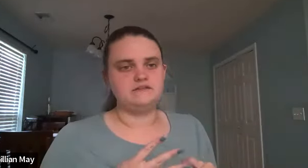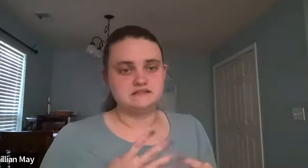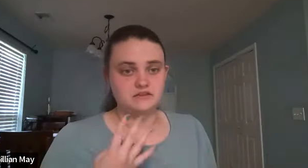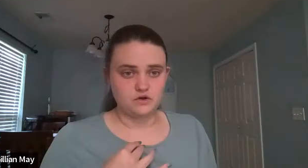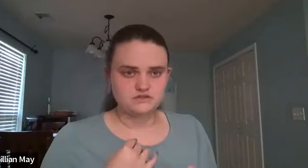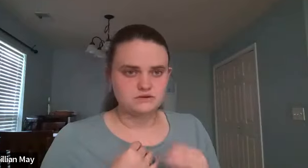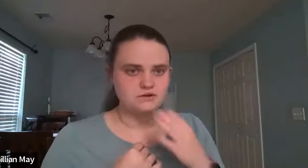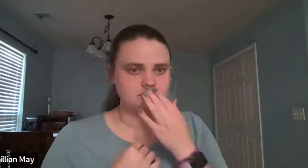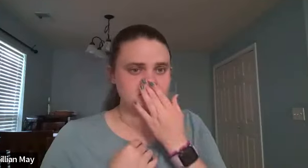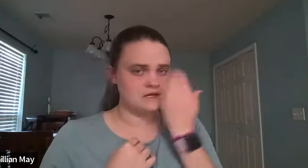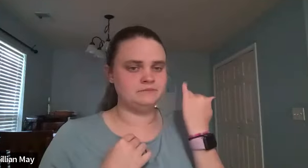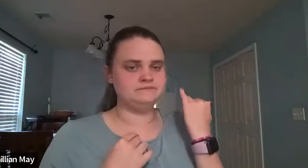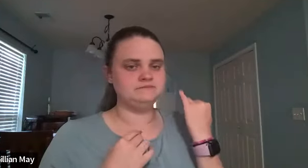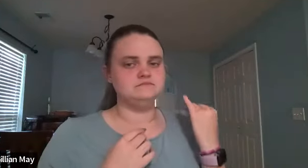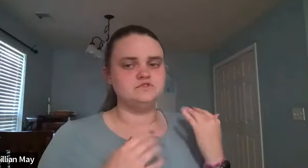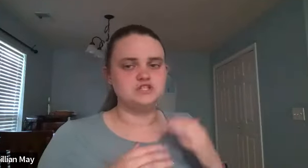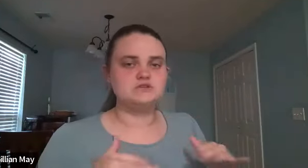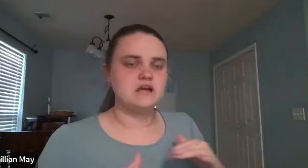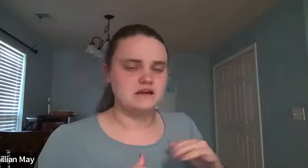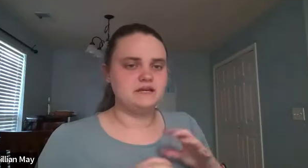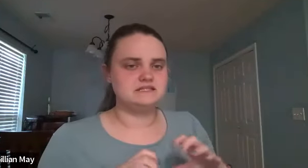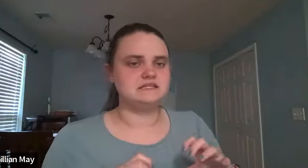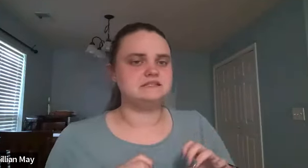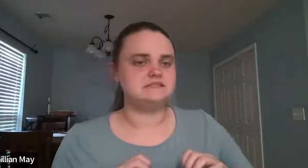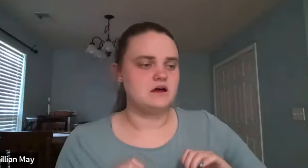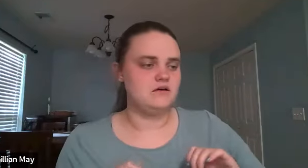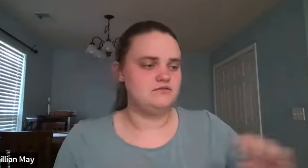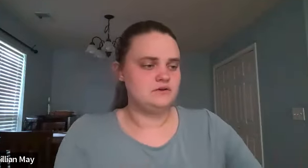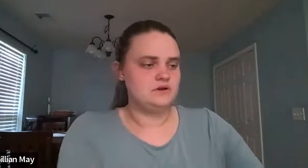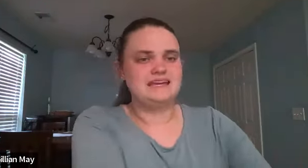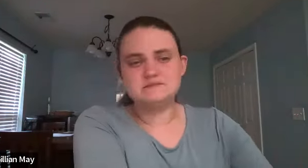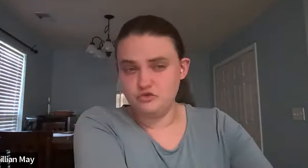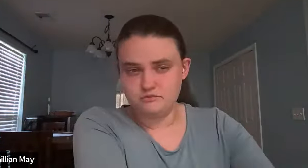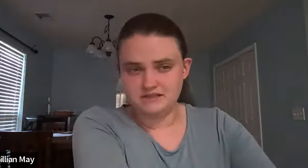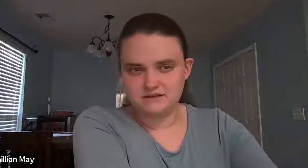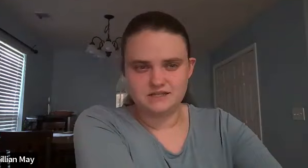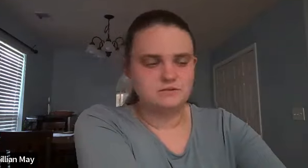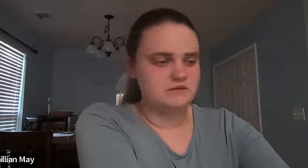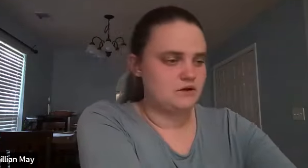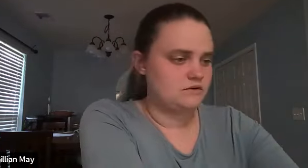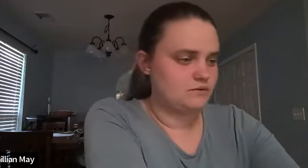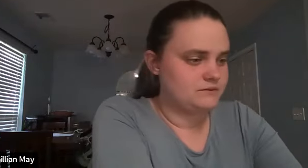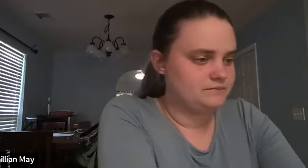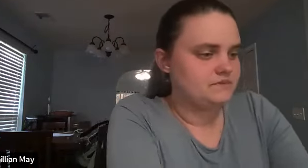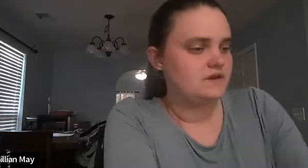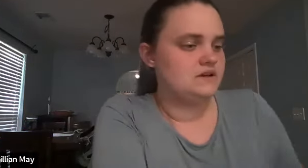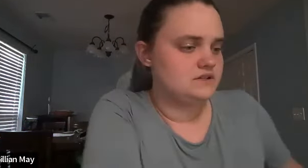things like those sort of motions. Just those kind of basics of, I guess, movement, I guess would be the better word for it.